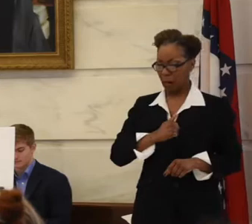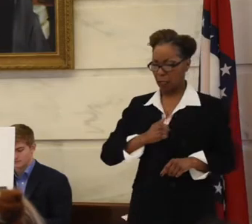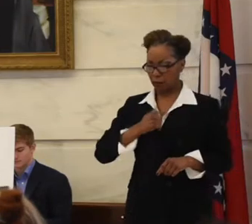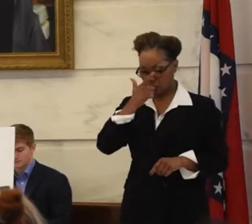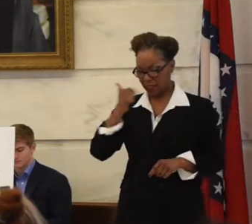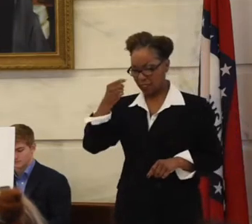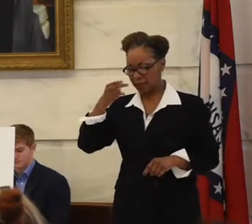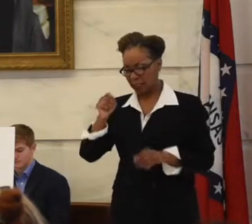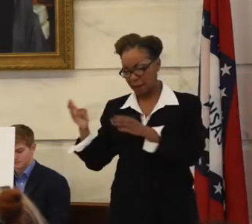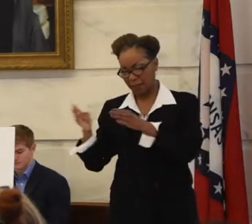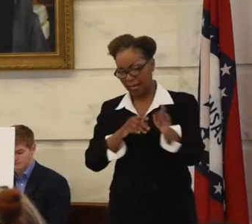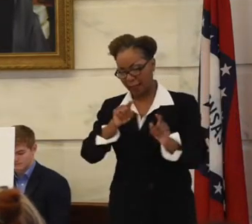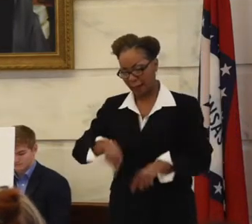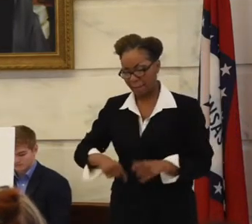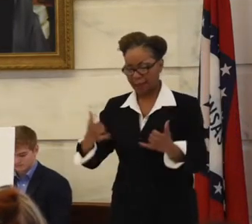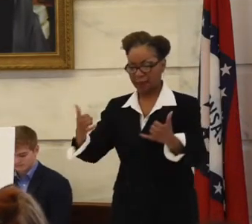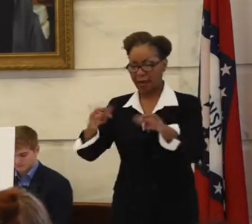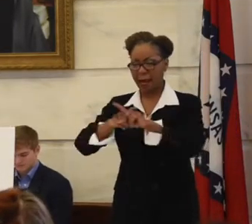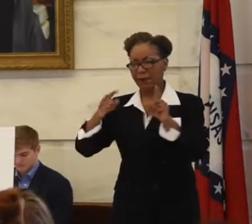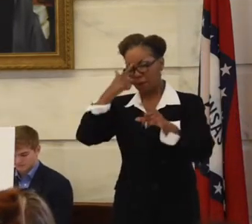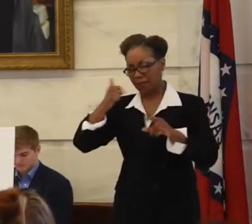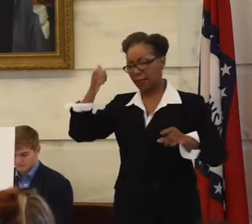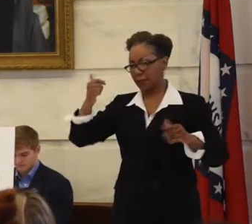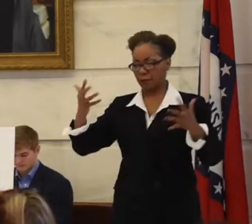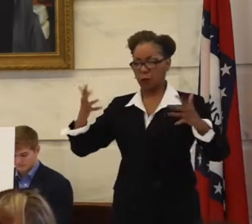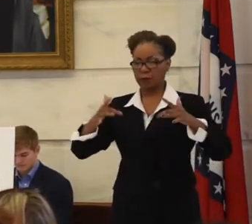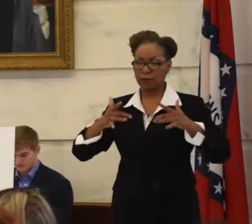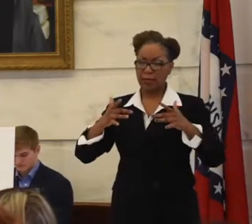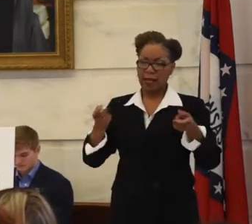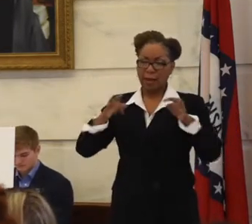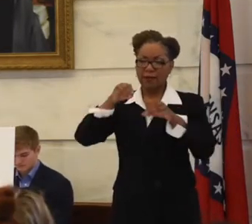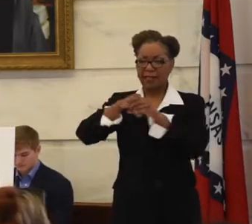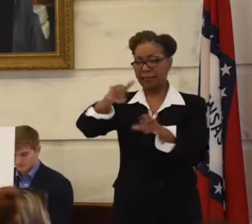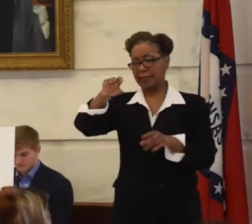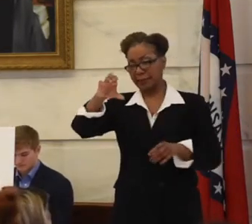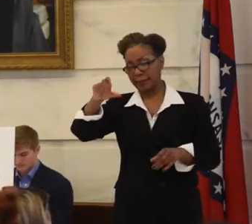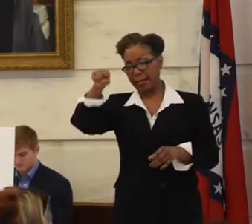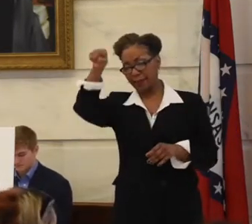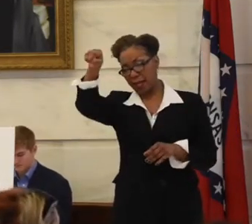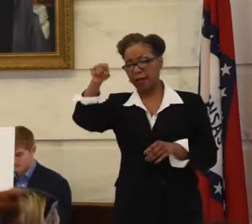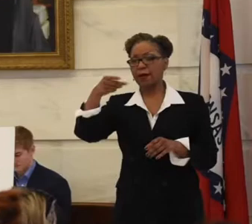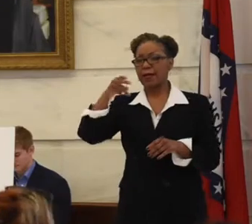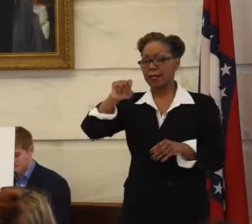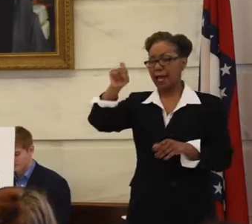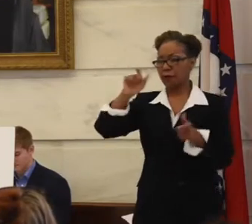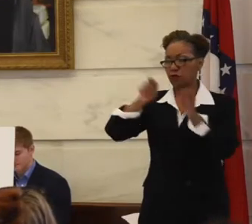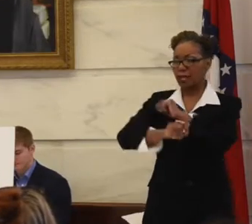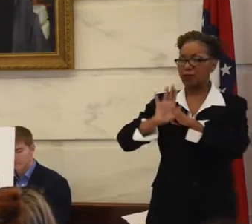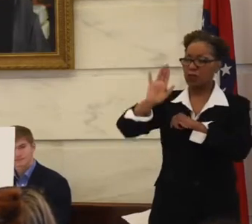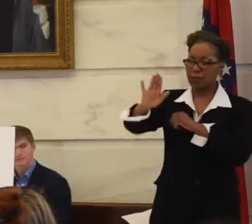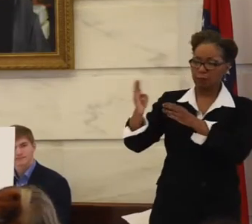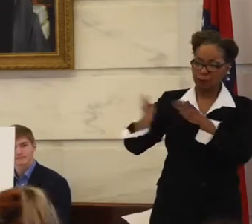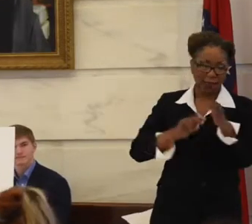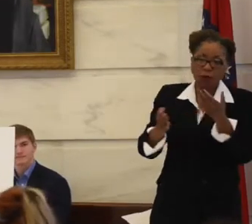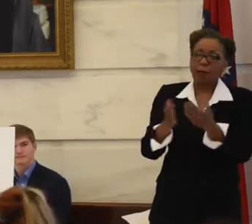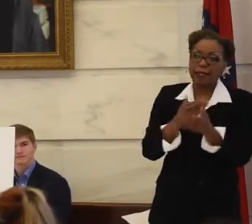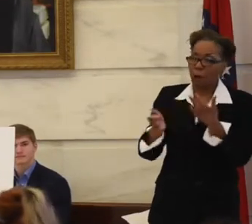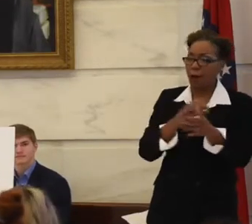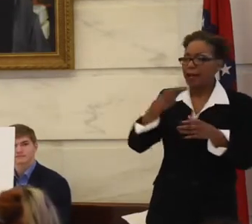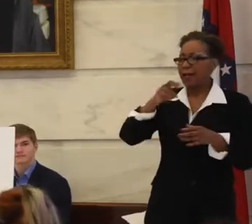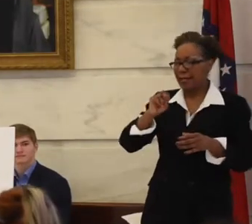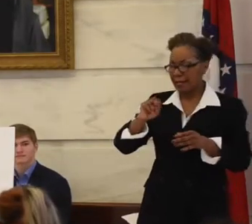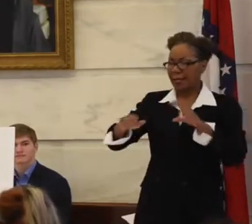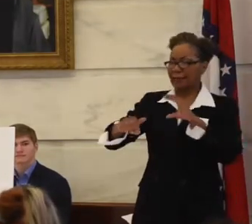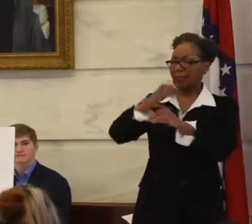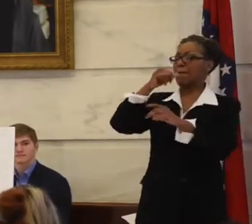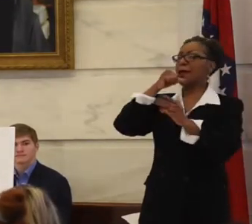apologizing because he had planned on being here today, but because of what's going on in D.C., he had to change his plans, but he